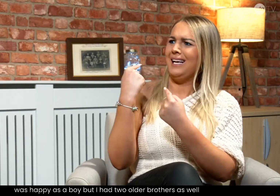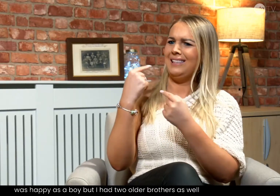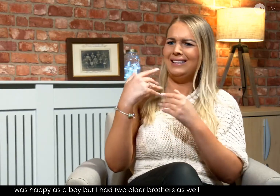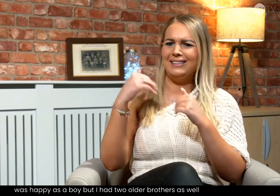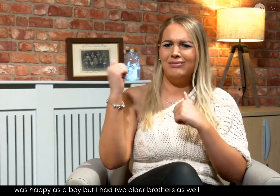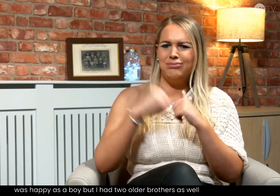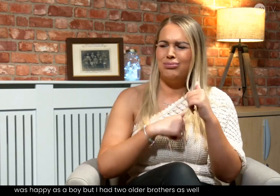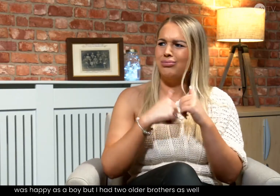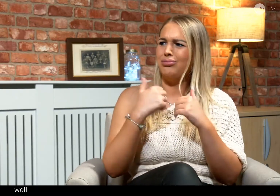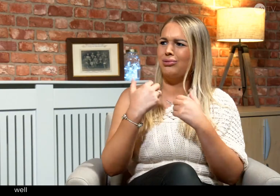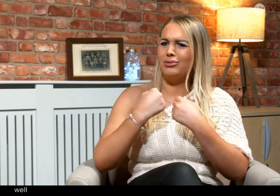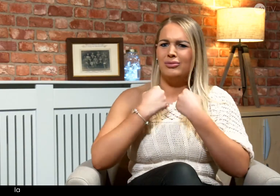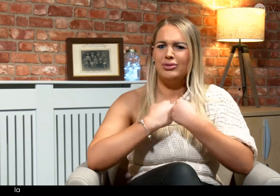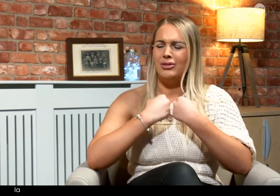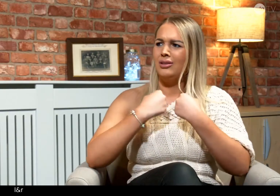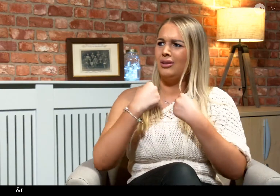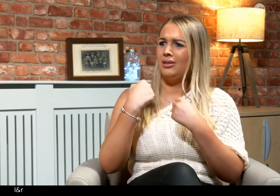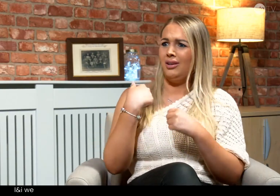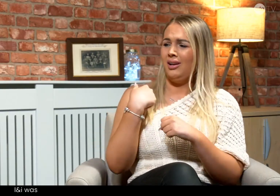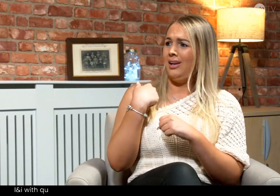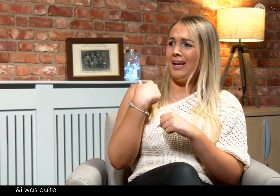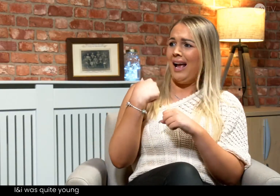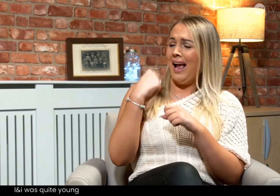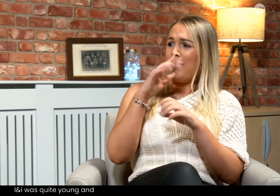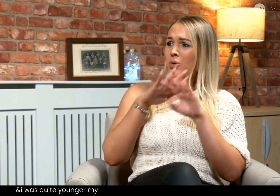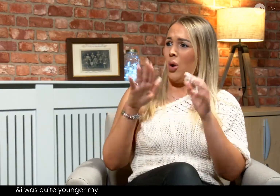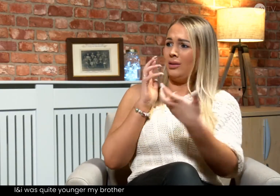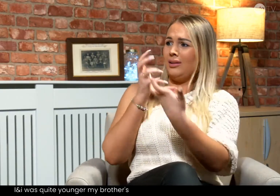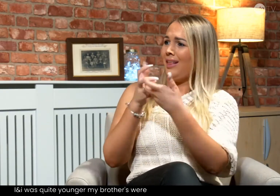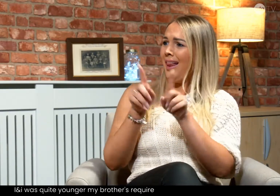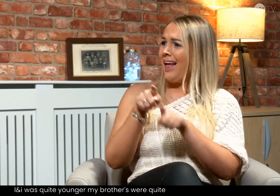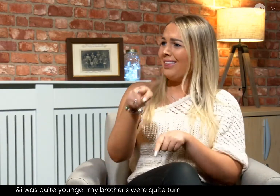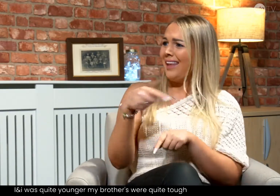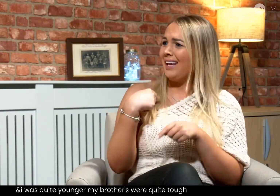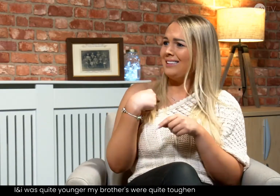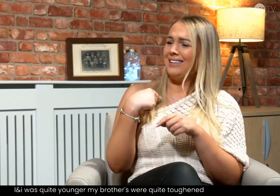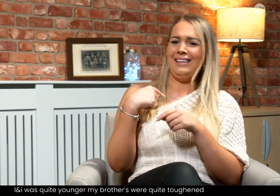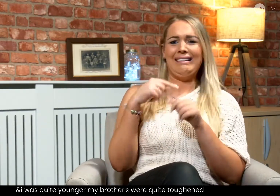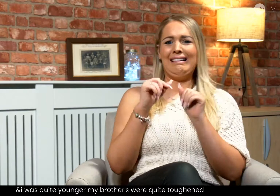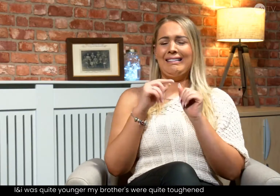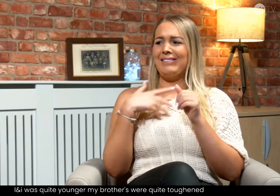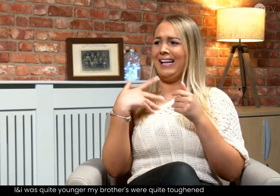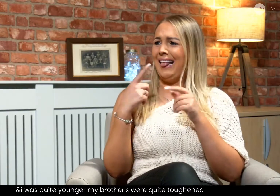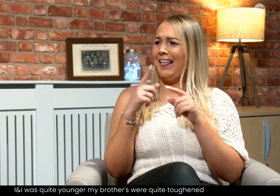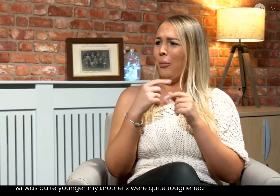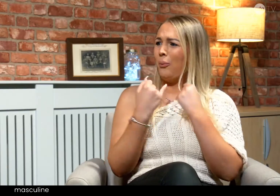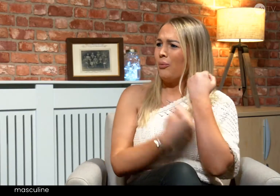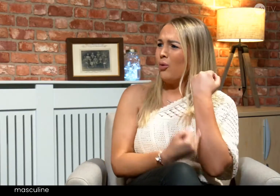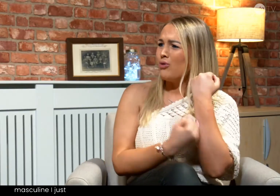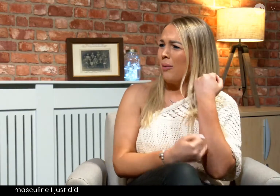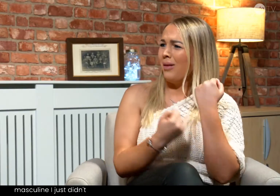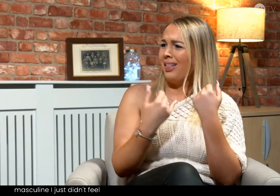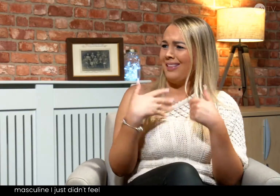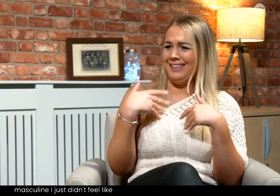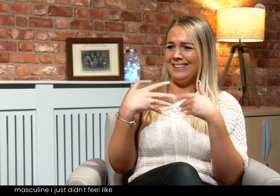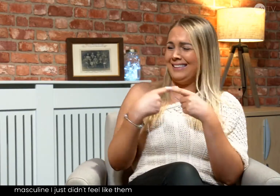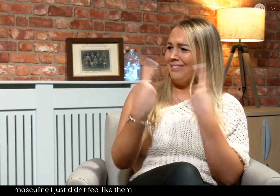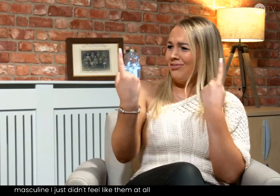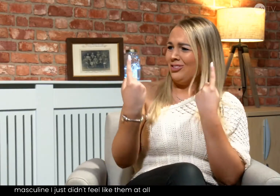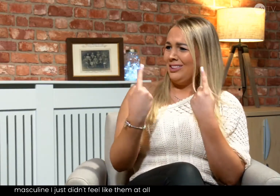And I was quite younger. My brothers were quite tough and masculine. And I just didn't feel like them at all. I felt more vulnerable